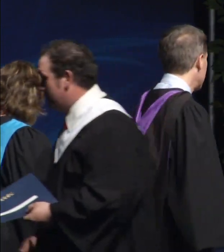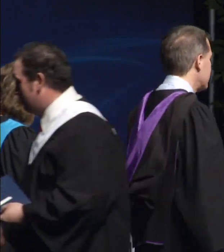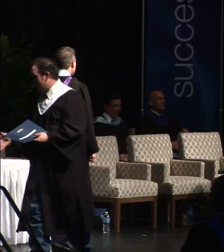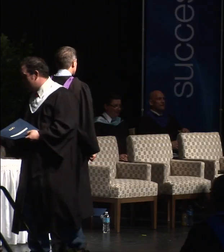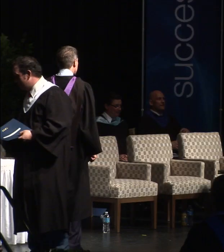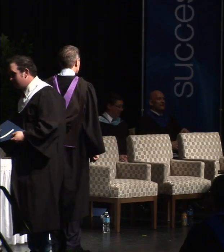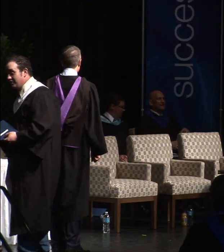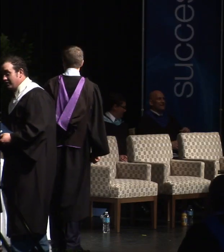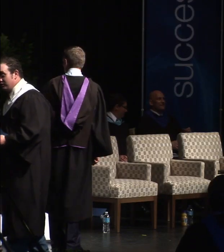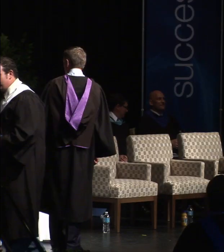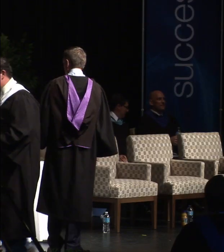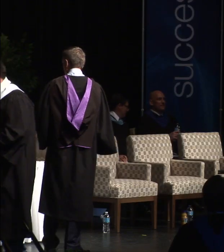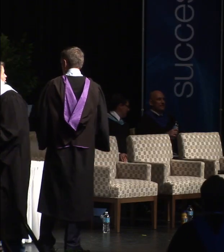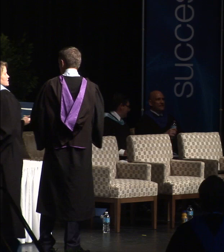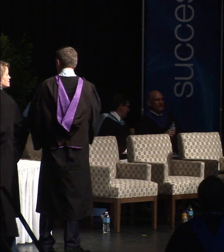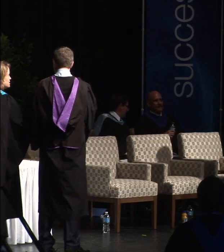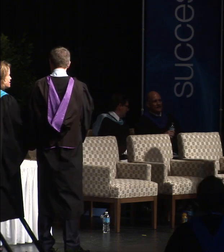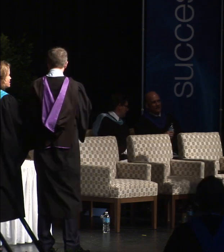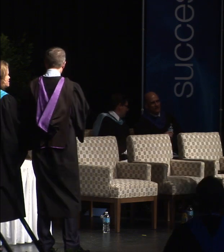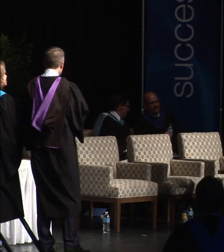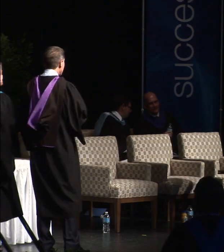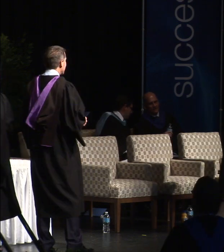Sven Kumar.